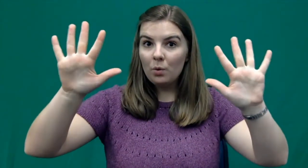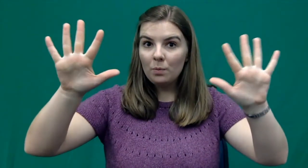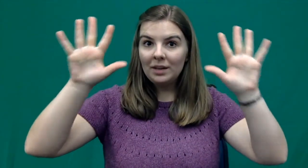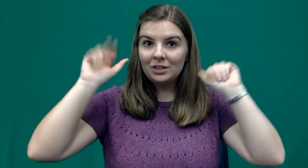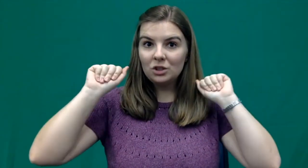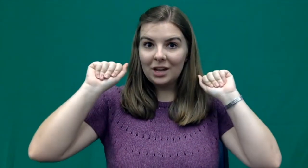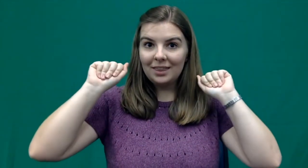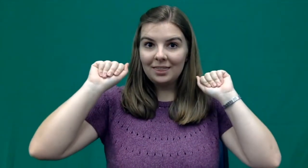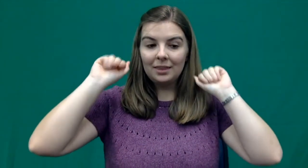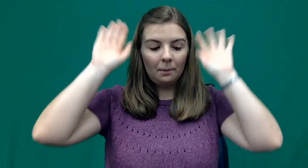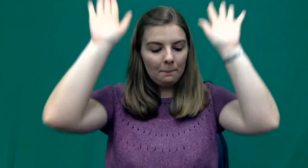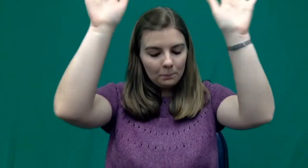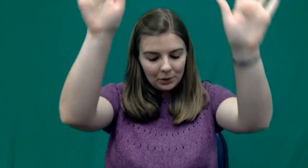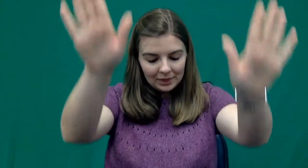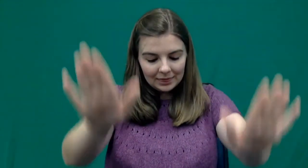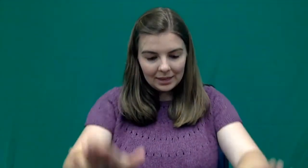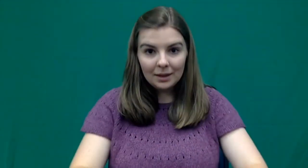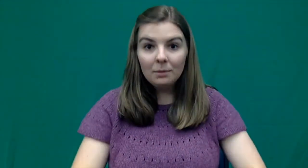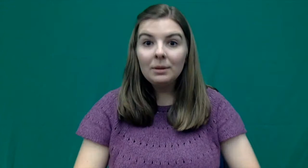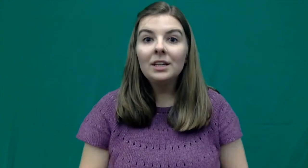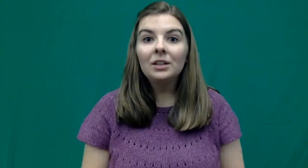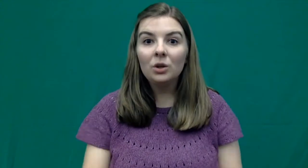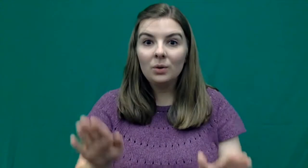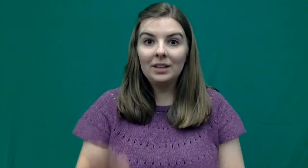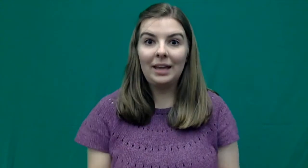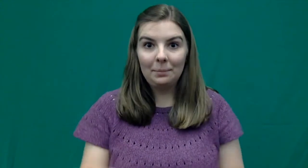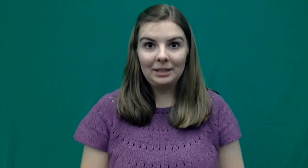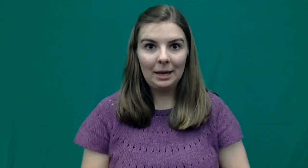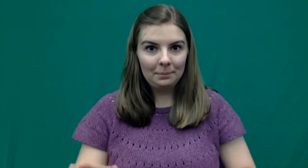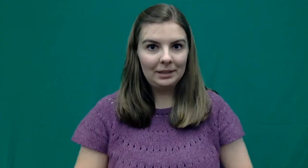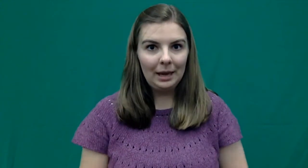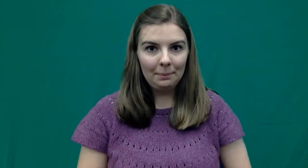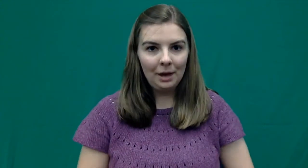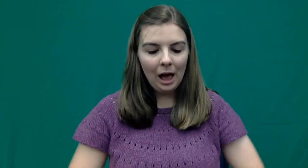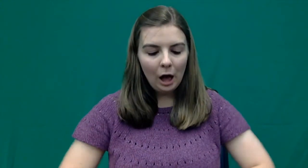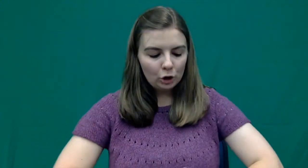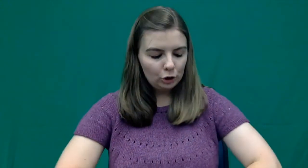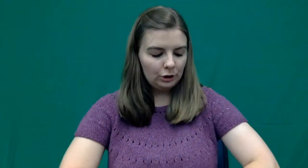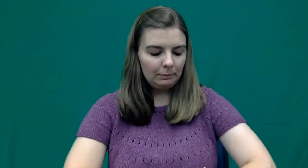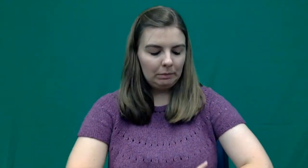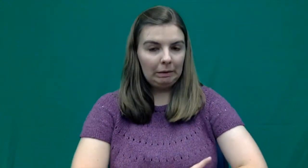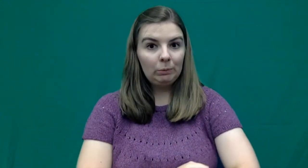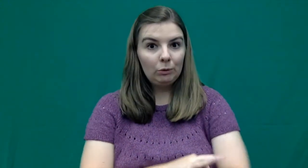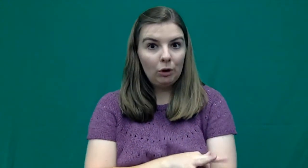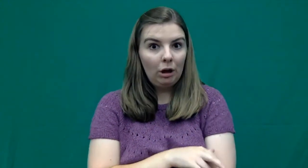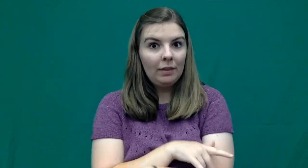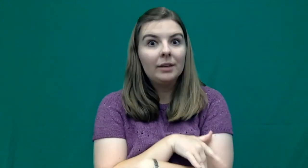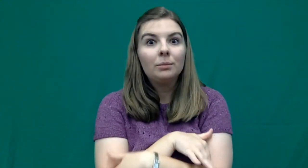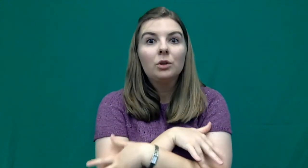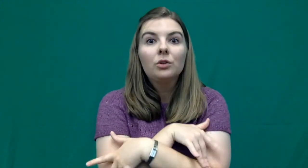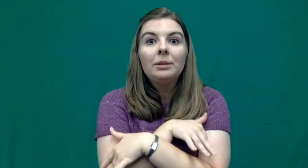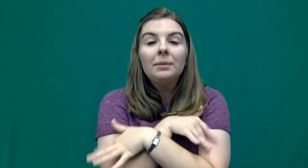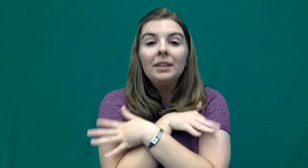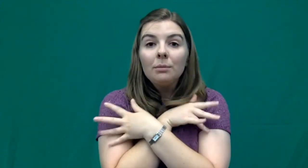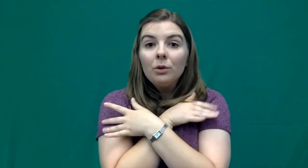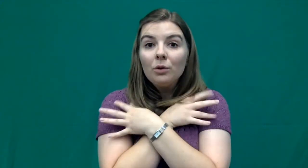Open, shut them. Put them in your lap, lap, lap. Creep them, crawl them. Creep them, crawl